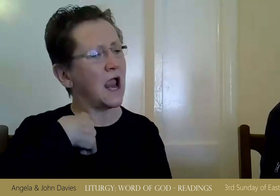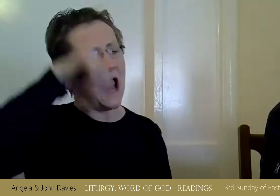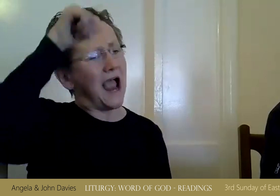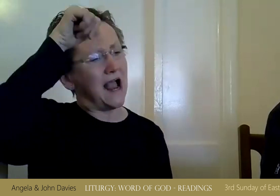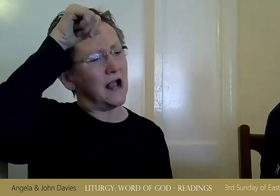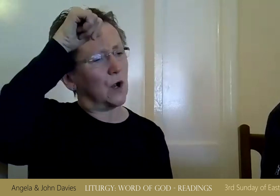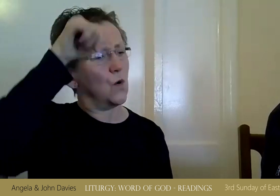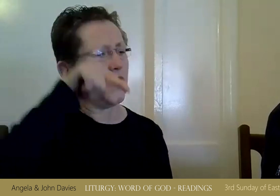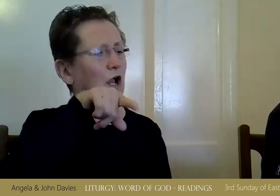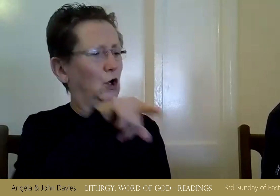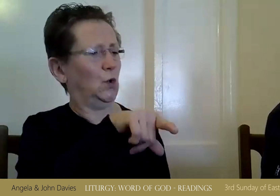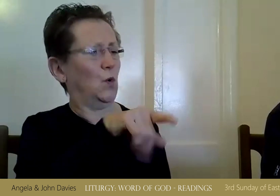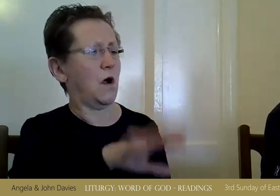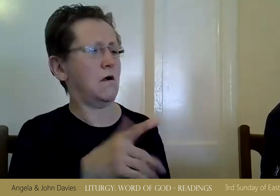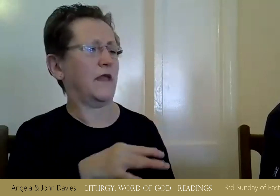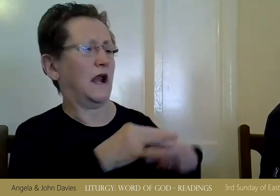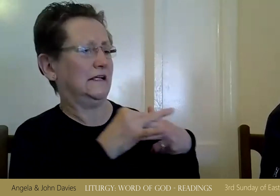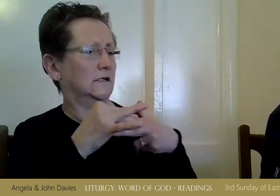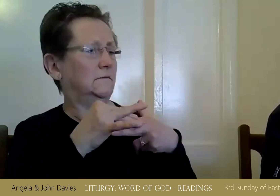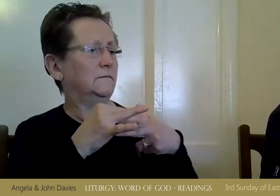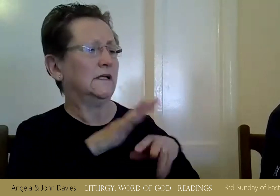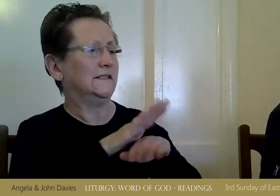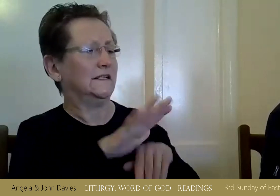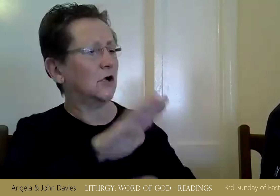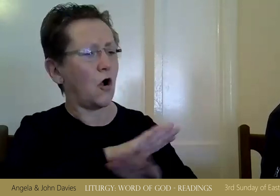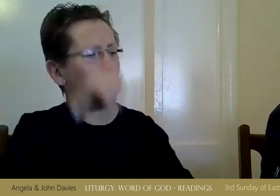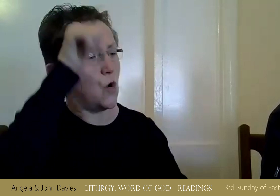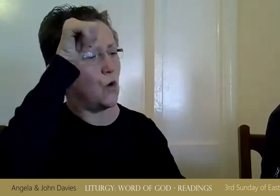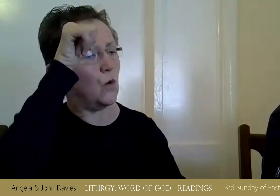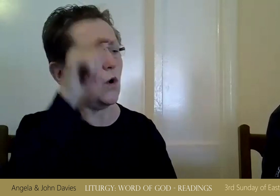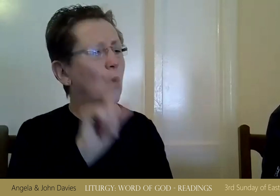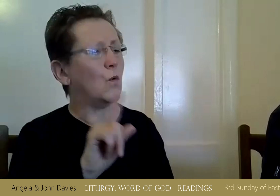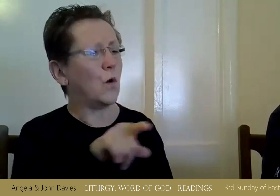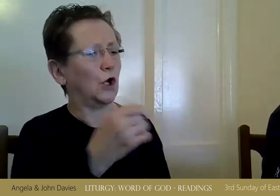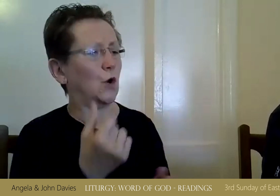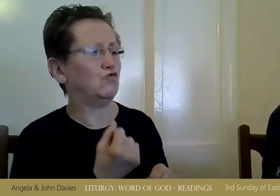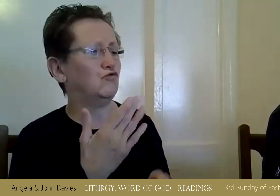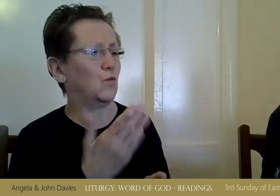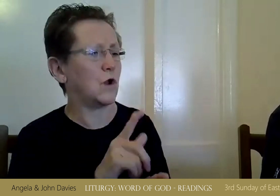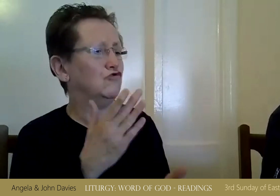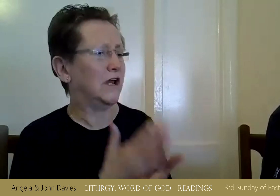I know that you and your leaders did not know what you were really doing.